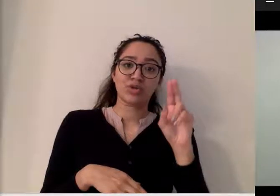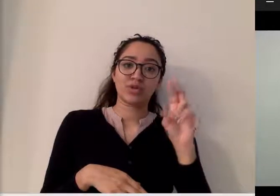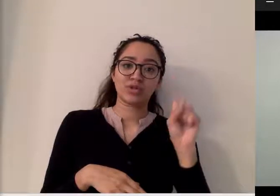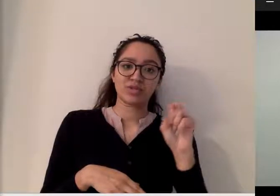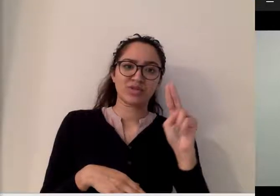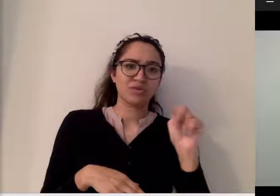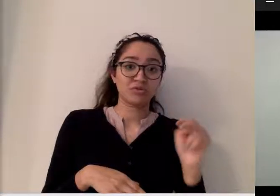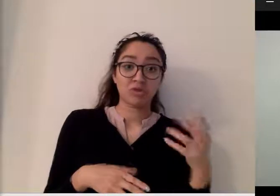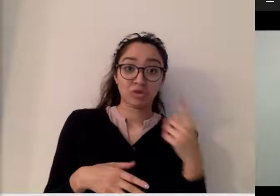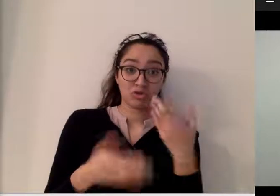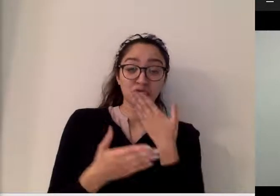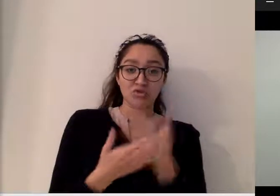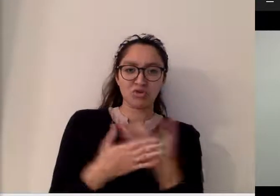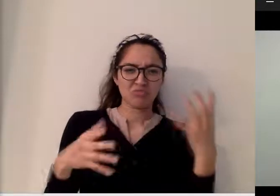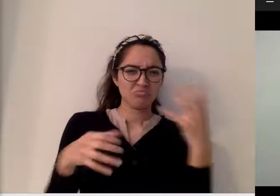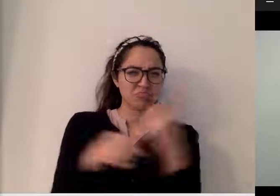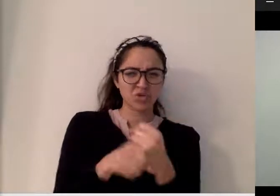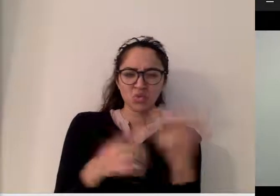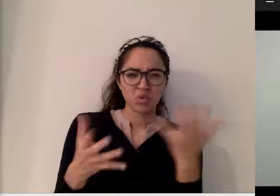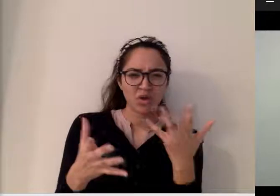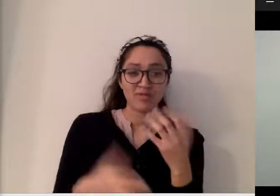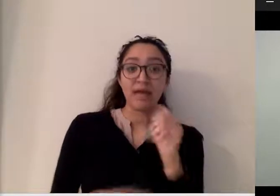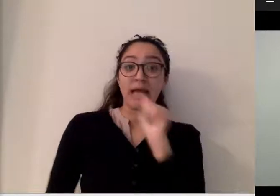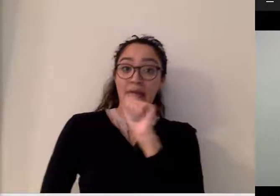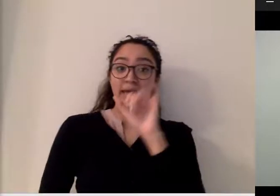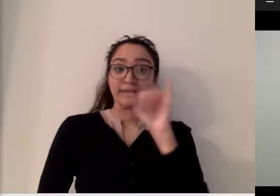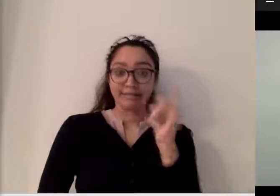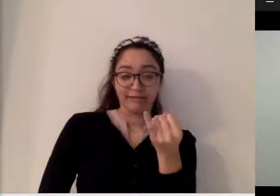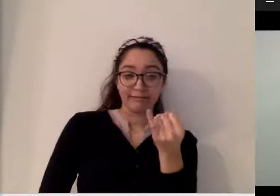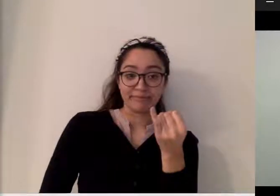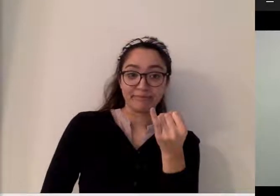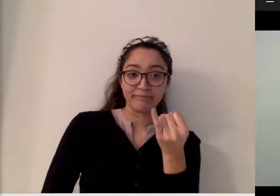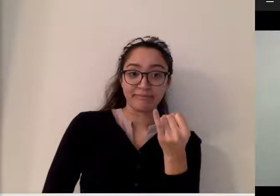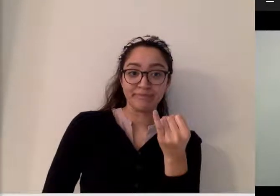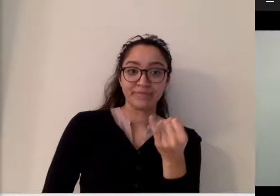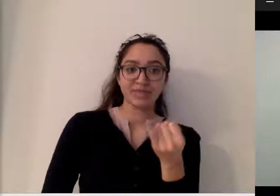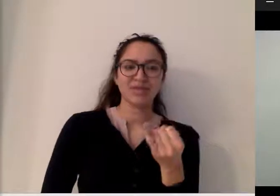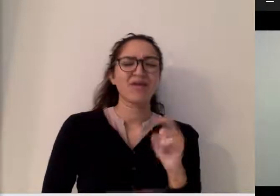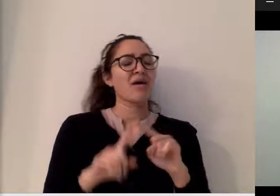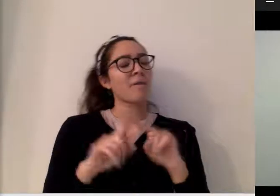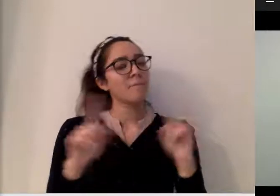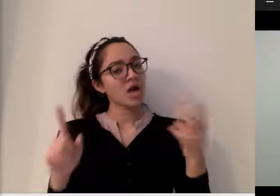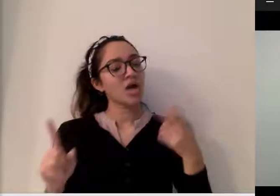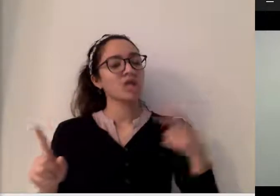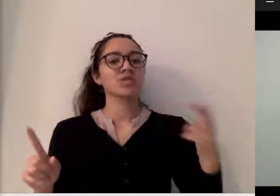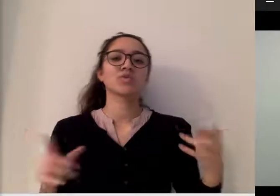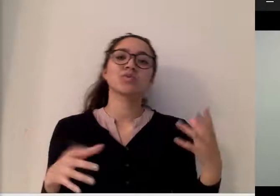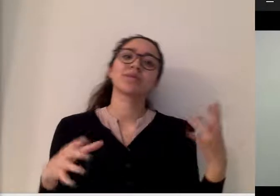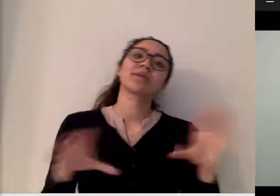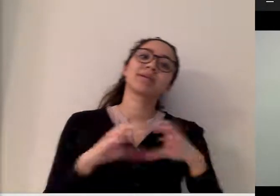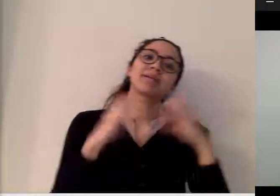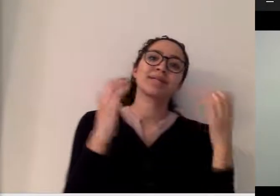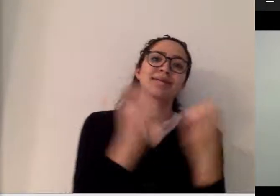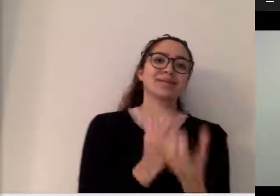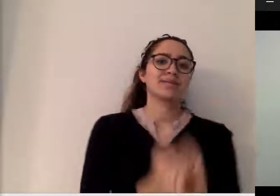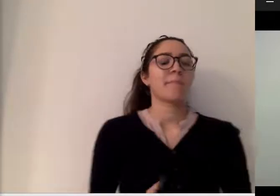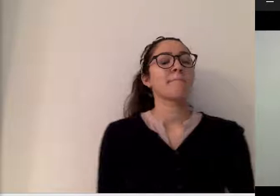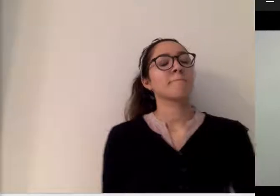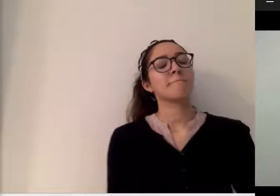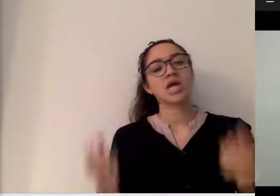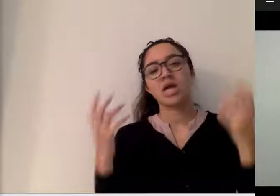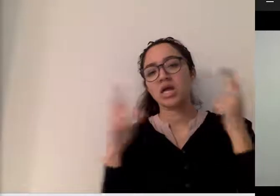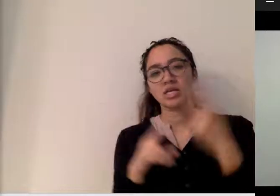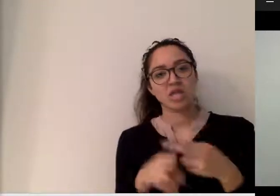Johnson? Yeah, AJ. But all of you have had history classes. You know that there are hundreds of names in